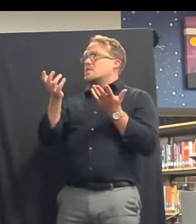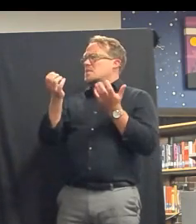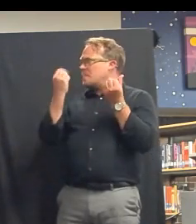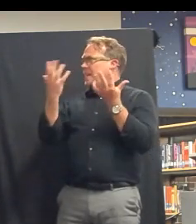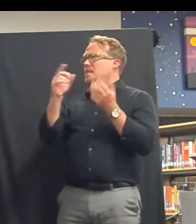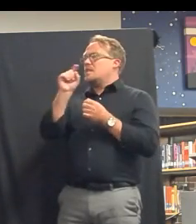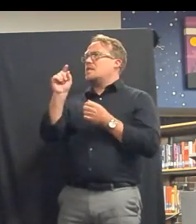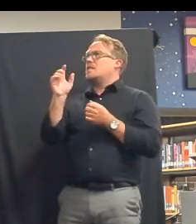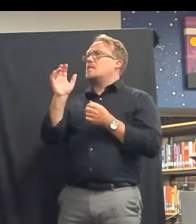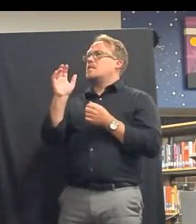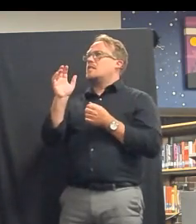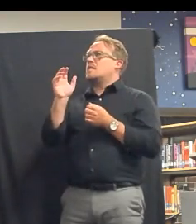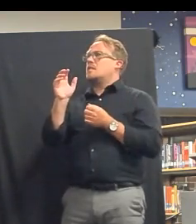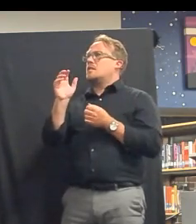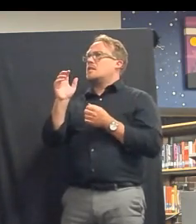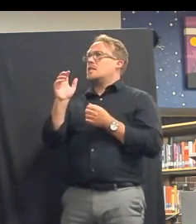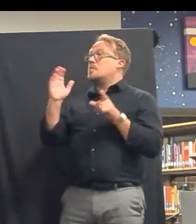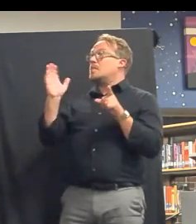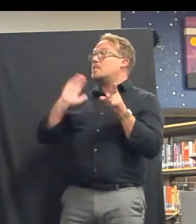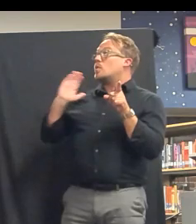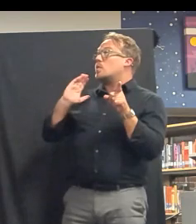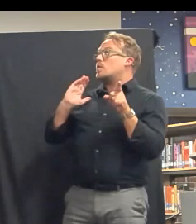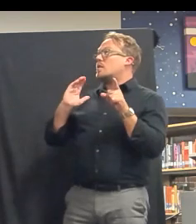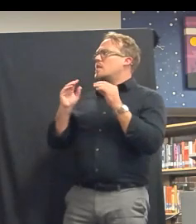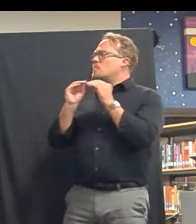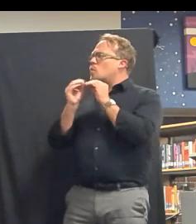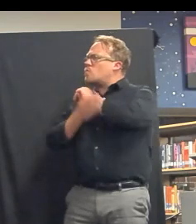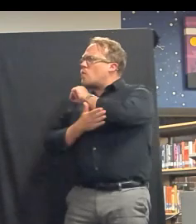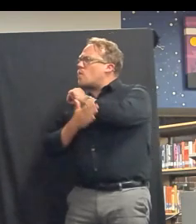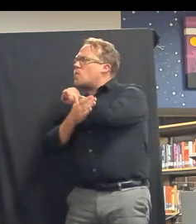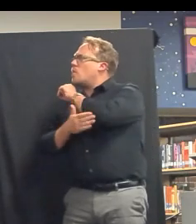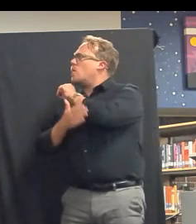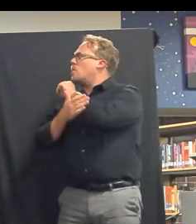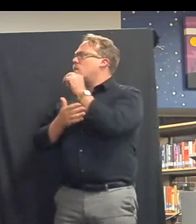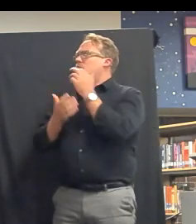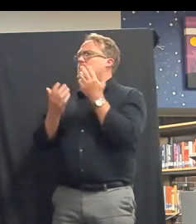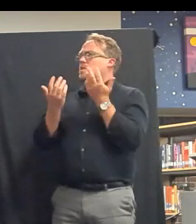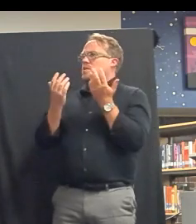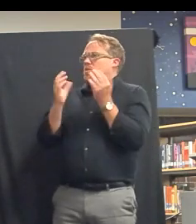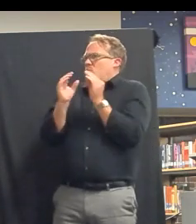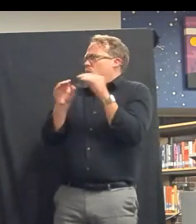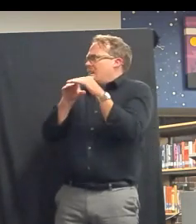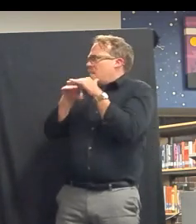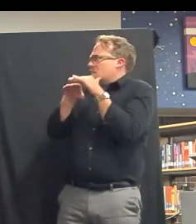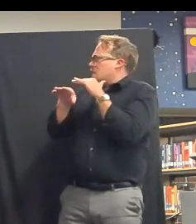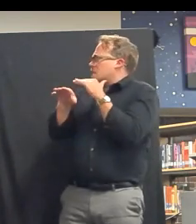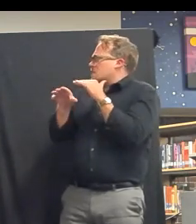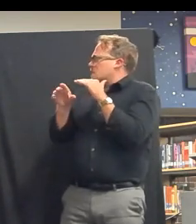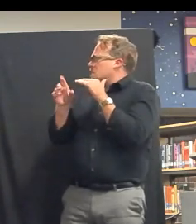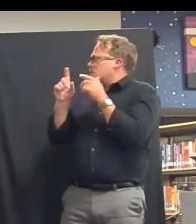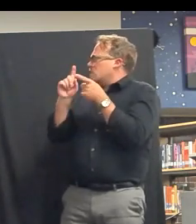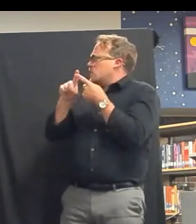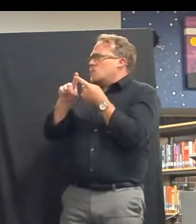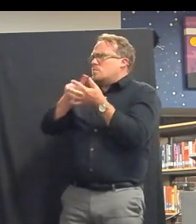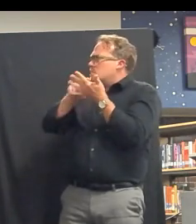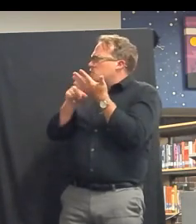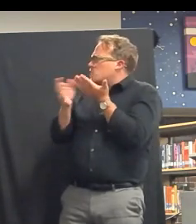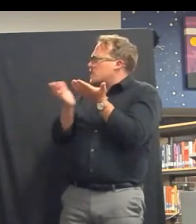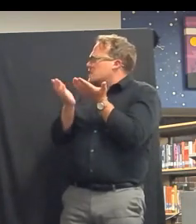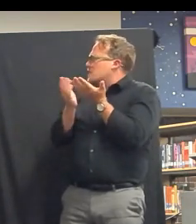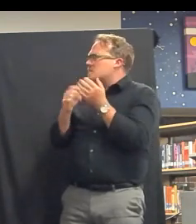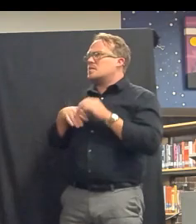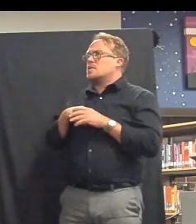And many of the schools were more rural, just didn't have access to those